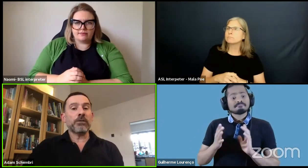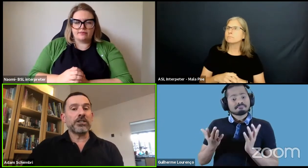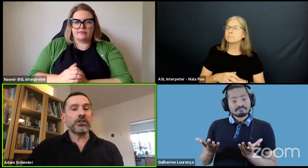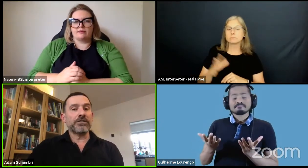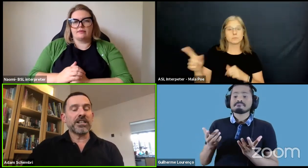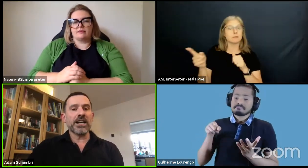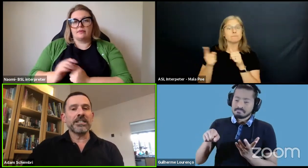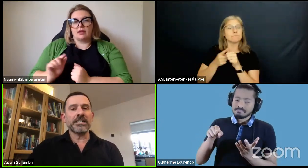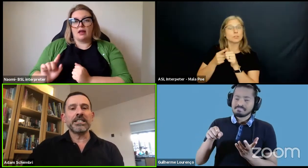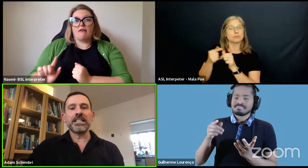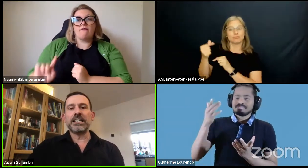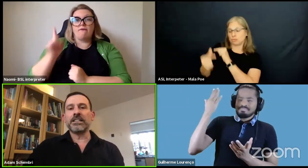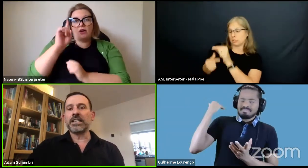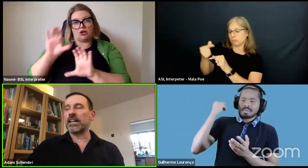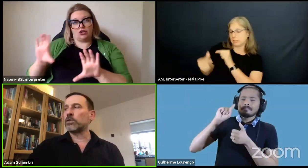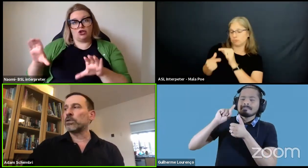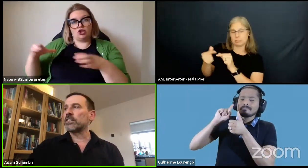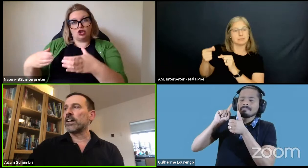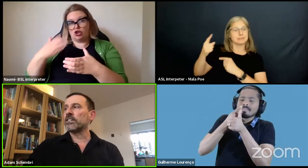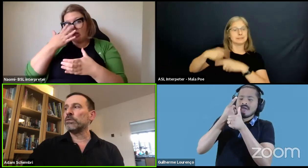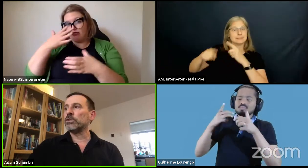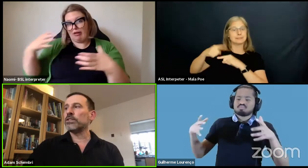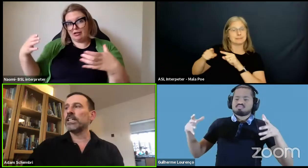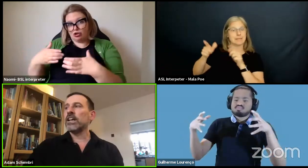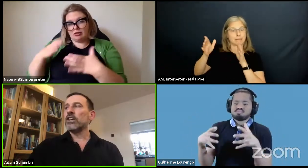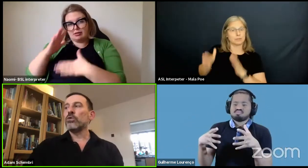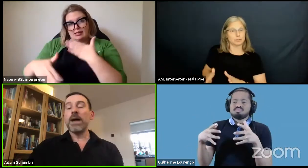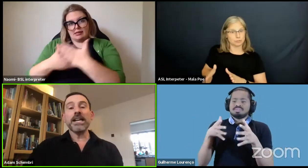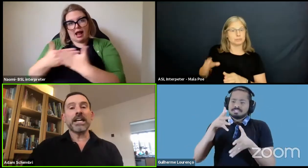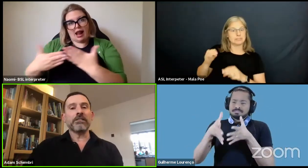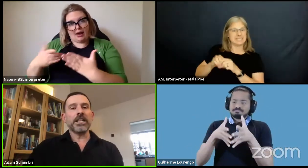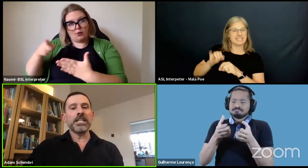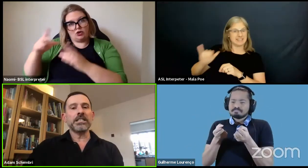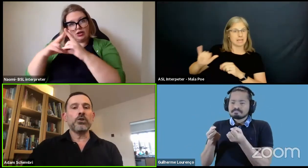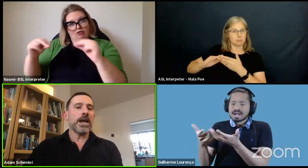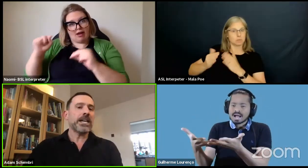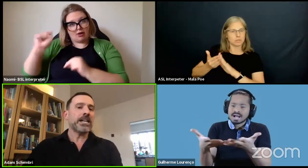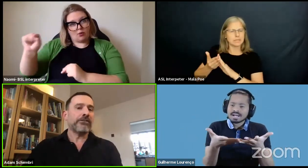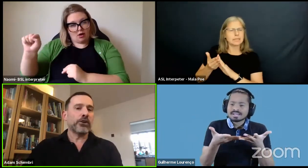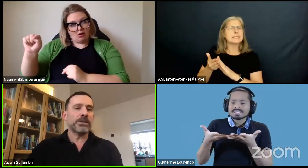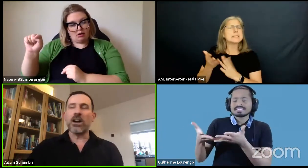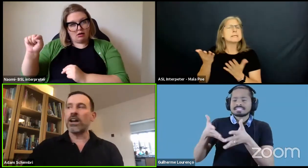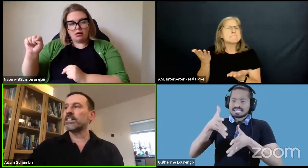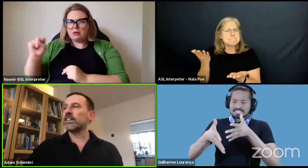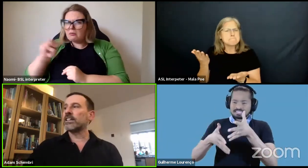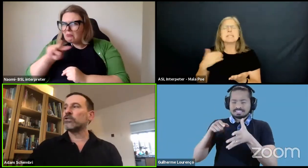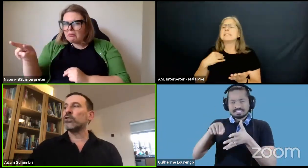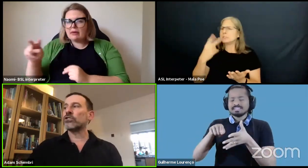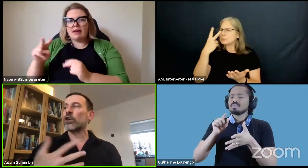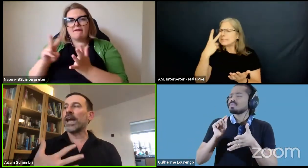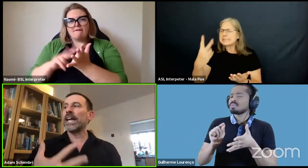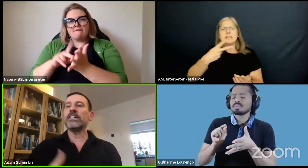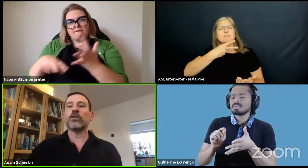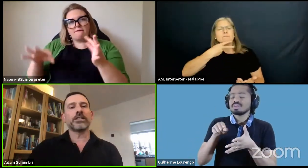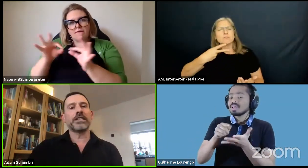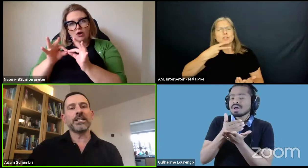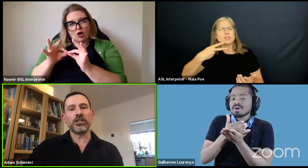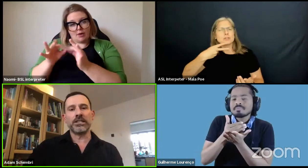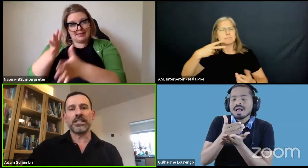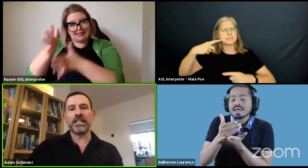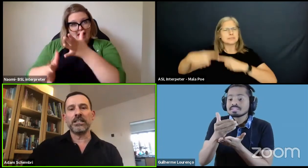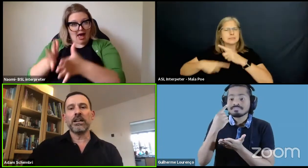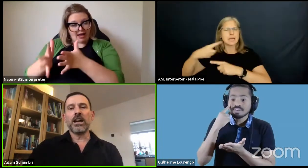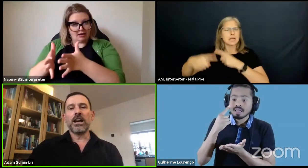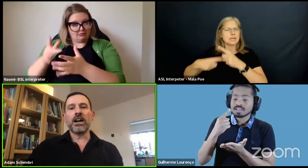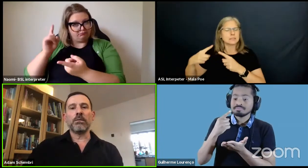first generation of signers in the Nicaraguan sign community, you may get verb signs that do not show any